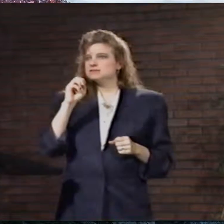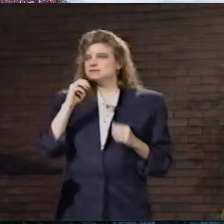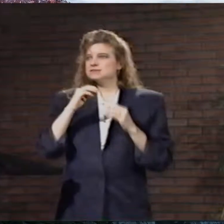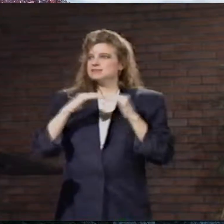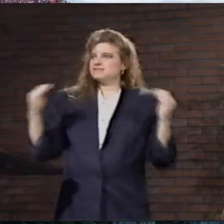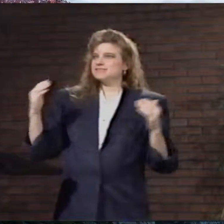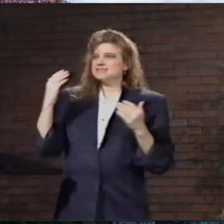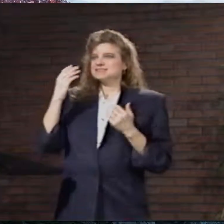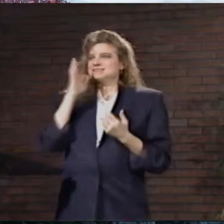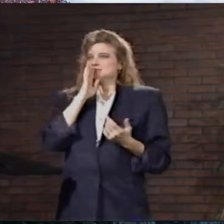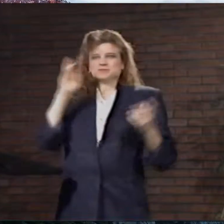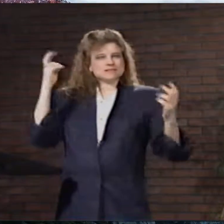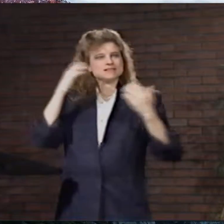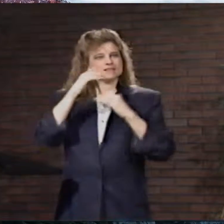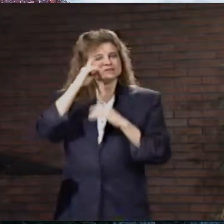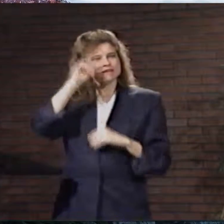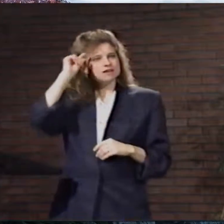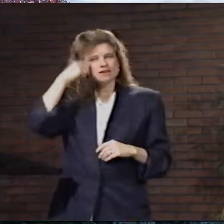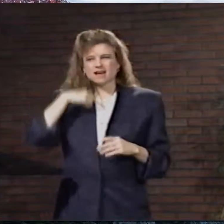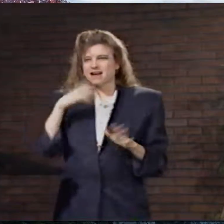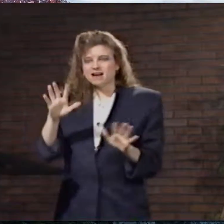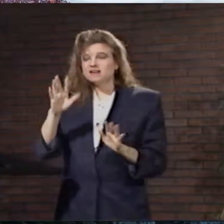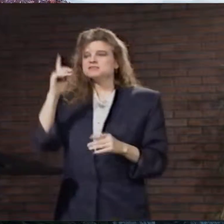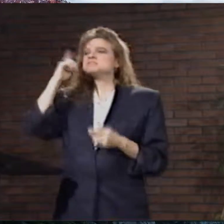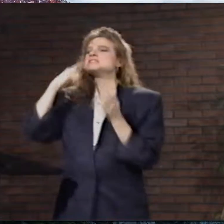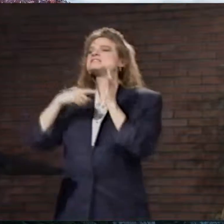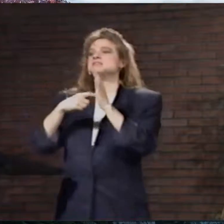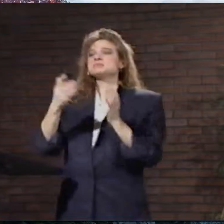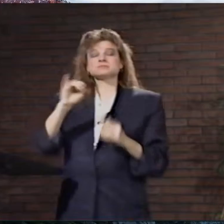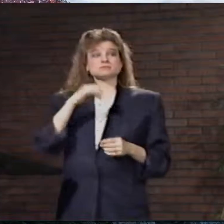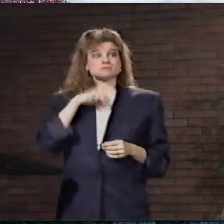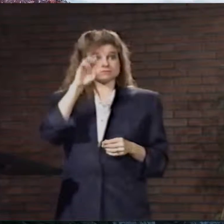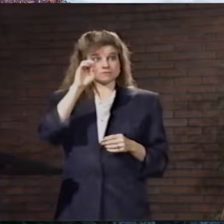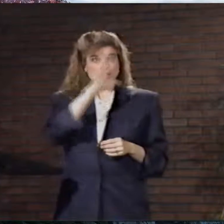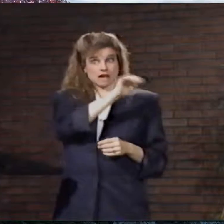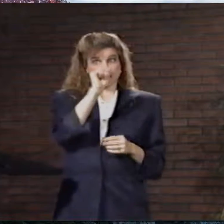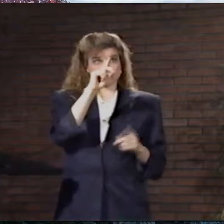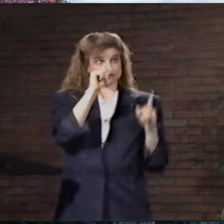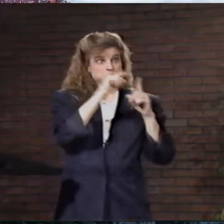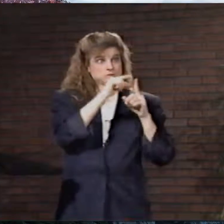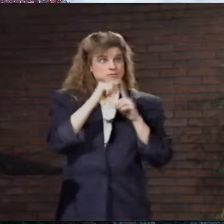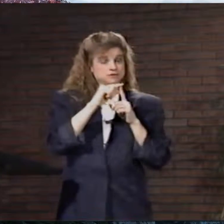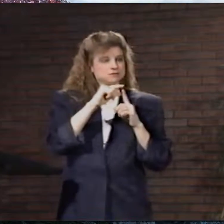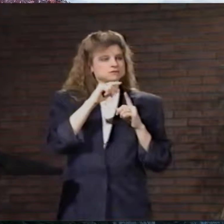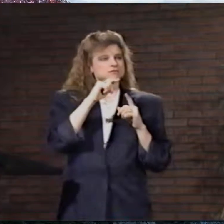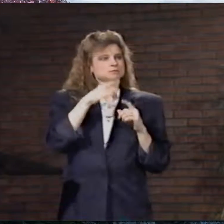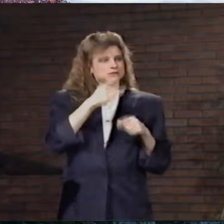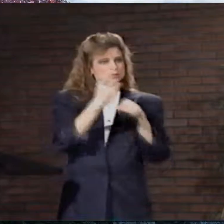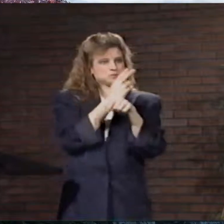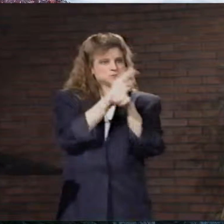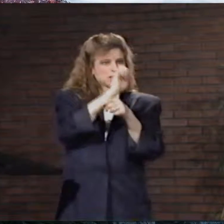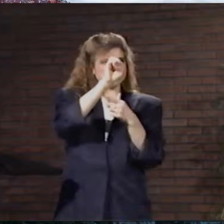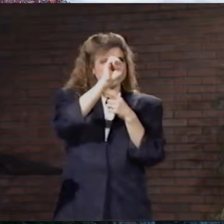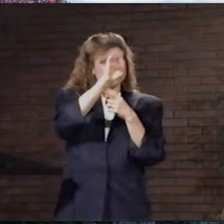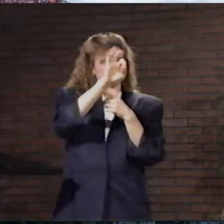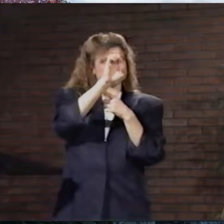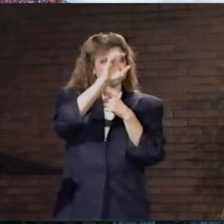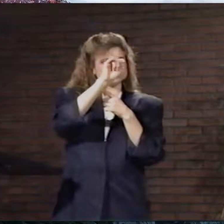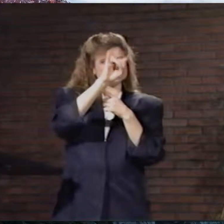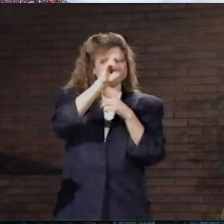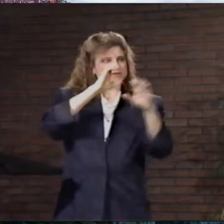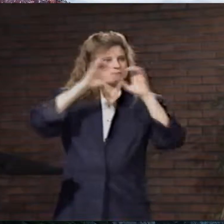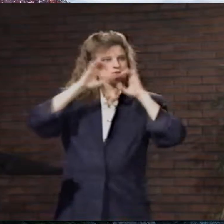And sometimes that will mean that the interpretation comes off making me sound like I'm kind of stupid, when really I know my stuff.